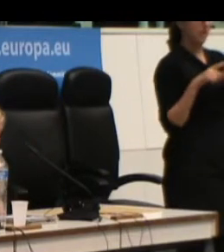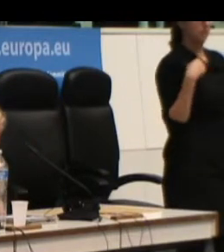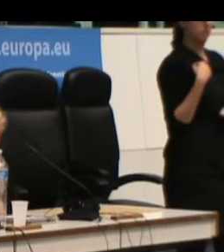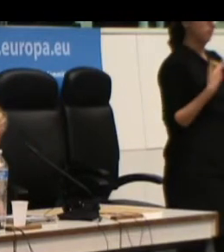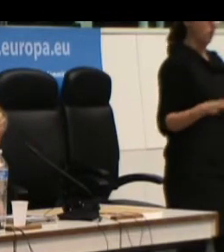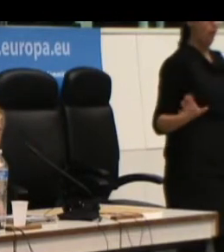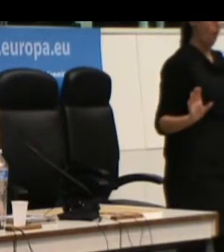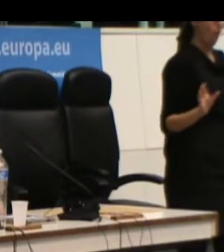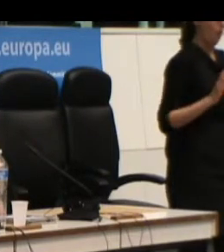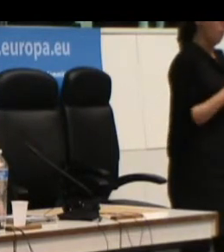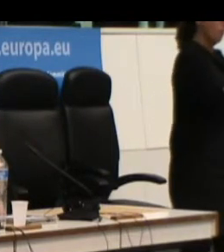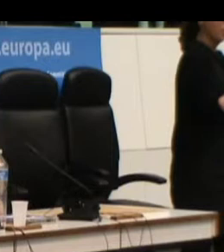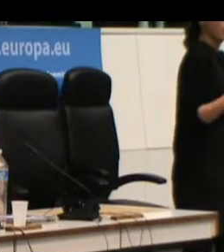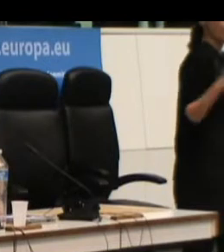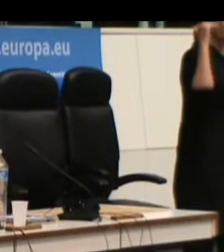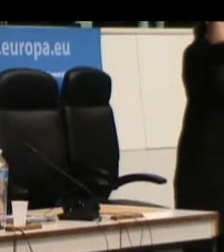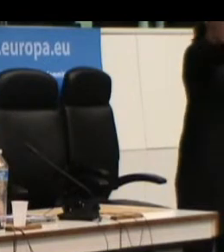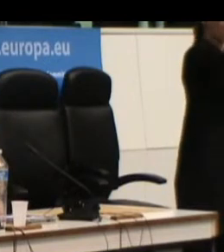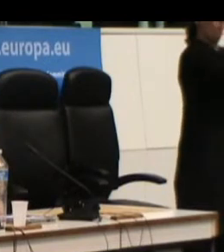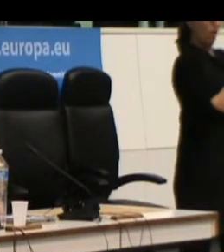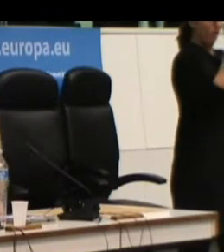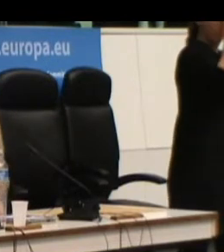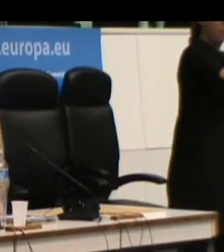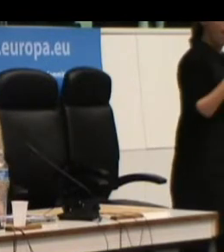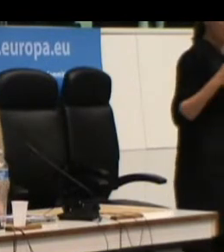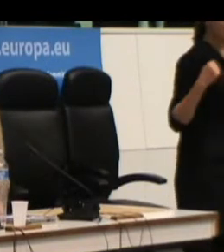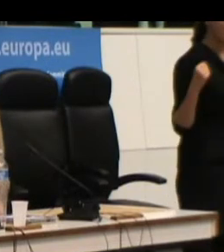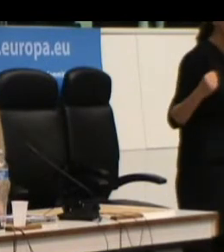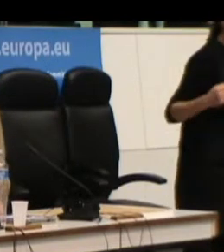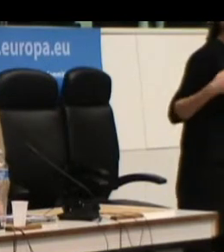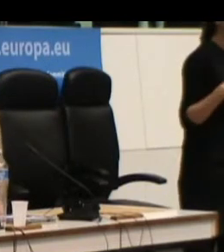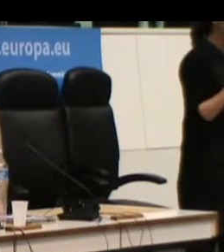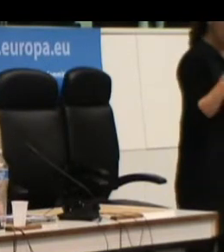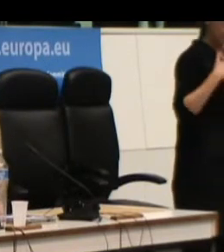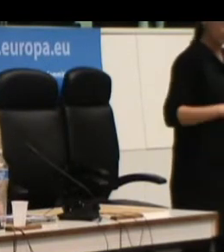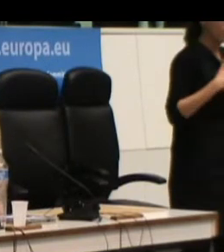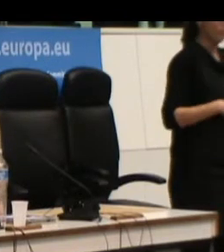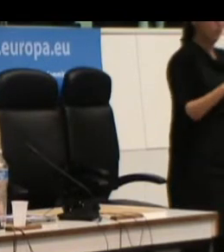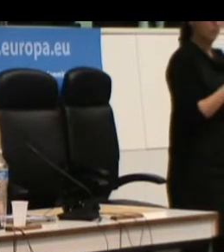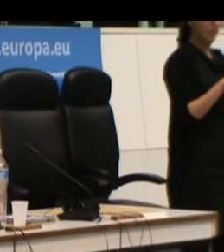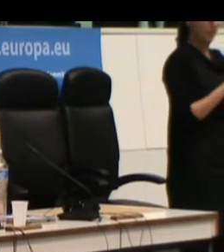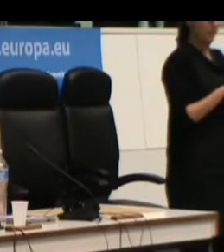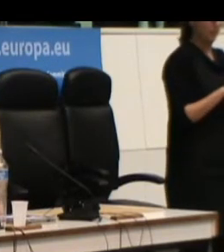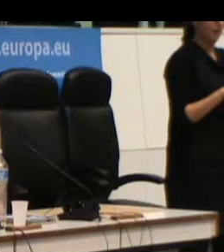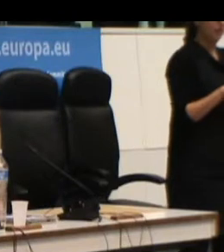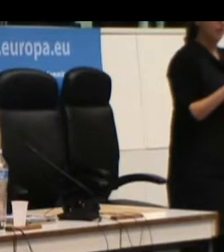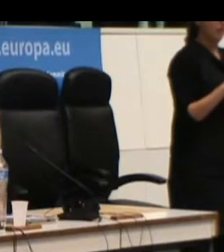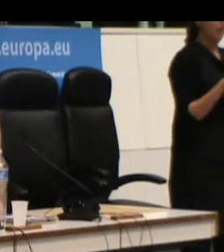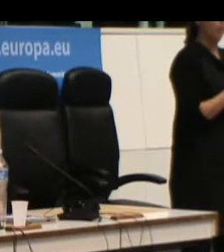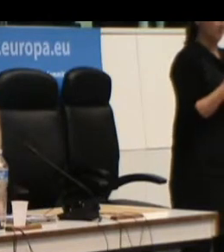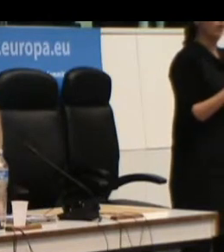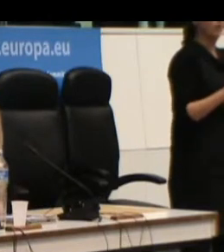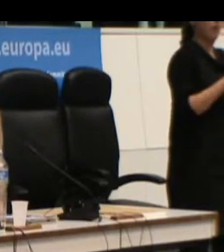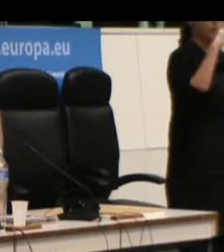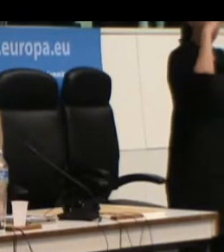They're mostly tall, thin men, and they're really just kind of, they all wear the same uniform, and it's really like working in the Navy,